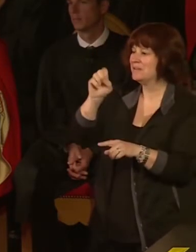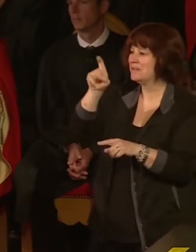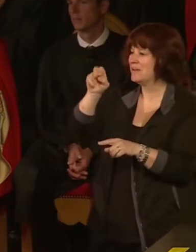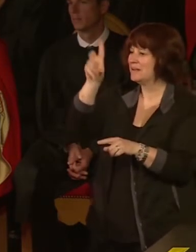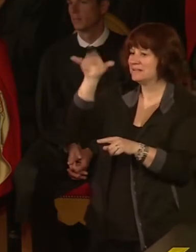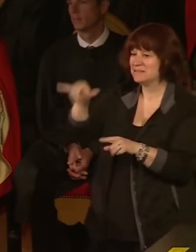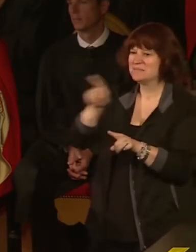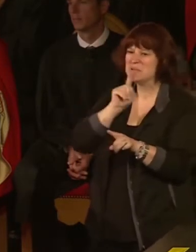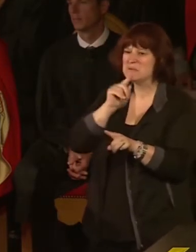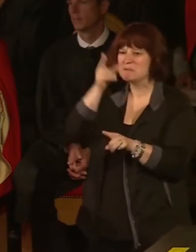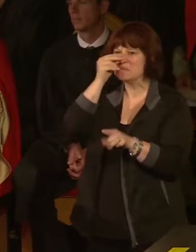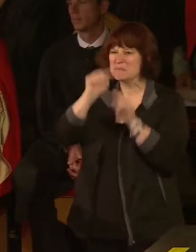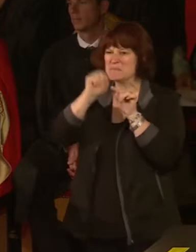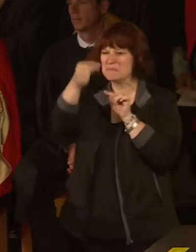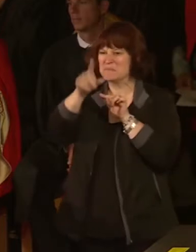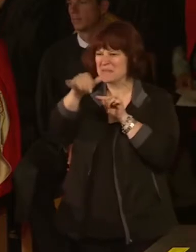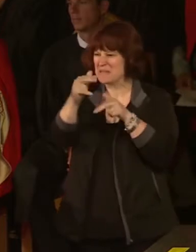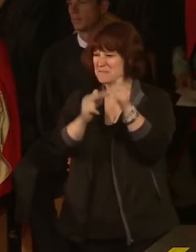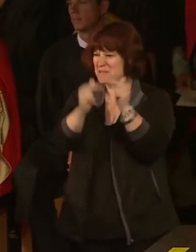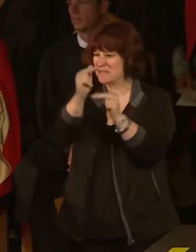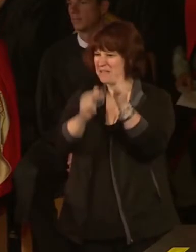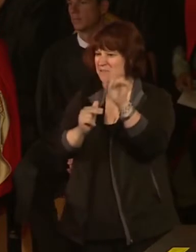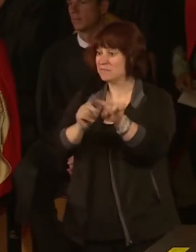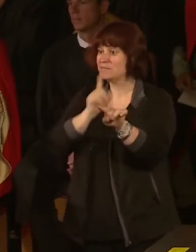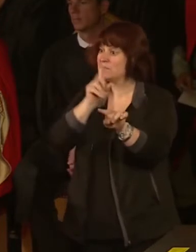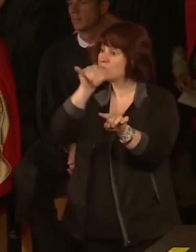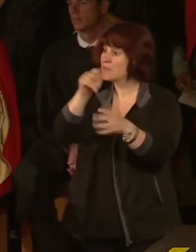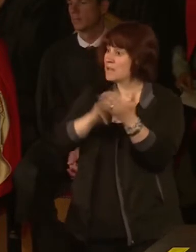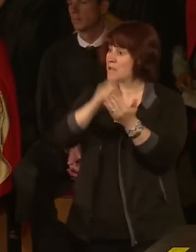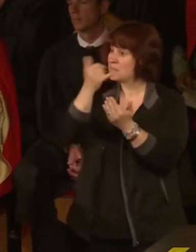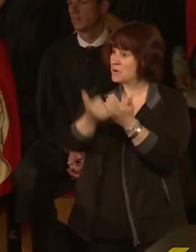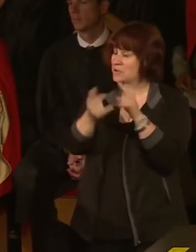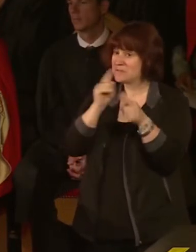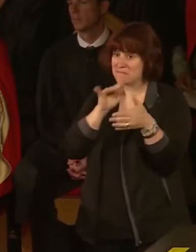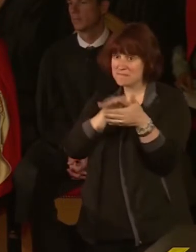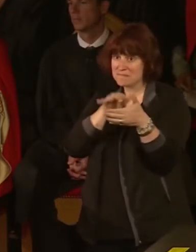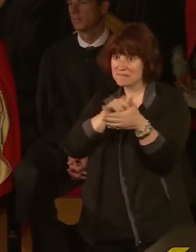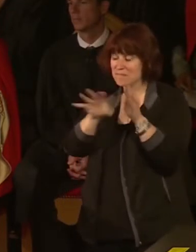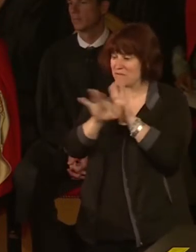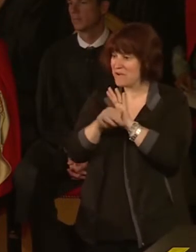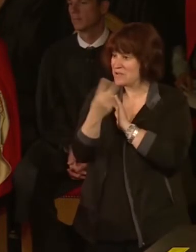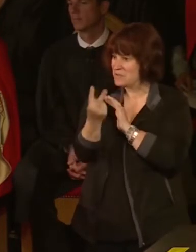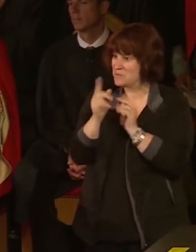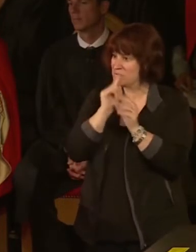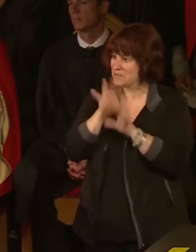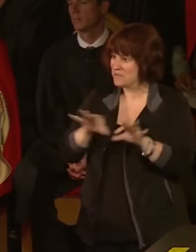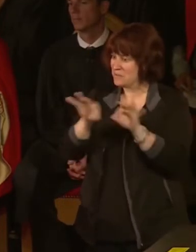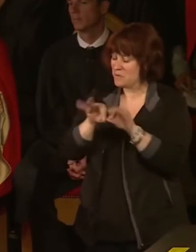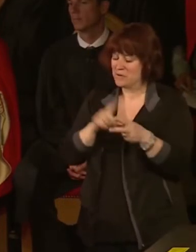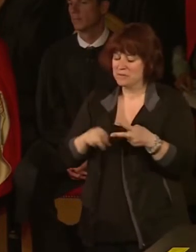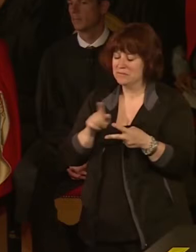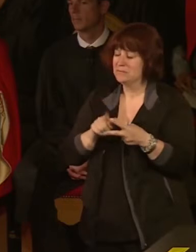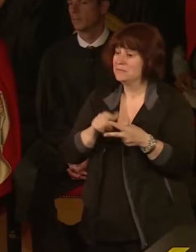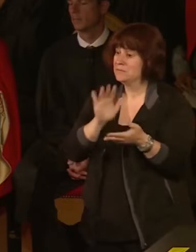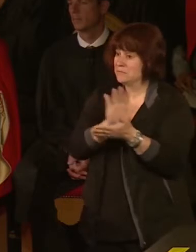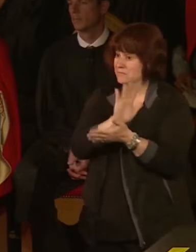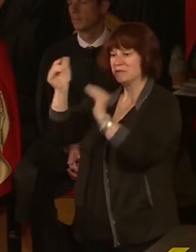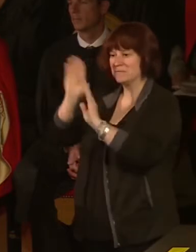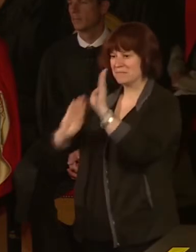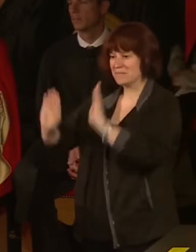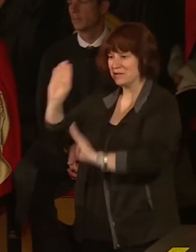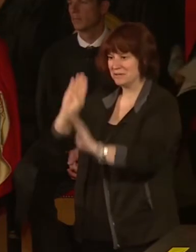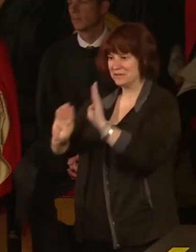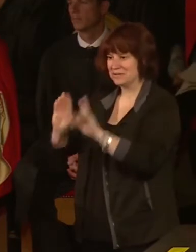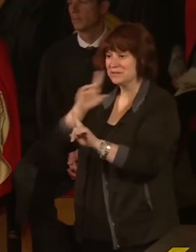just across the street. And there were two significant outcomes of that study. One was a paper in the Journal